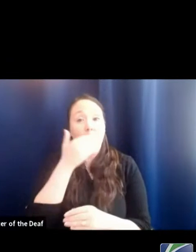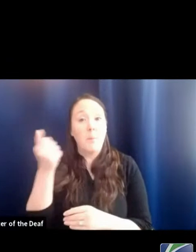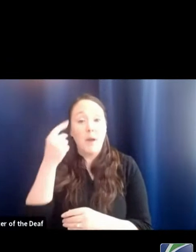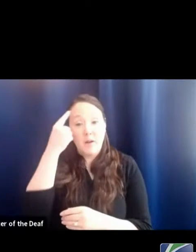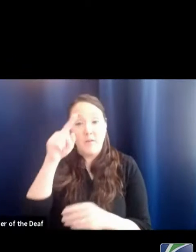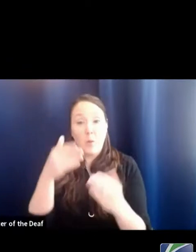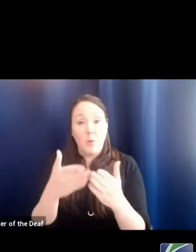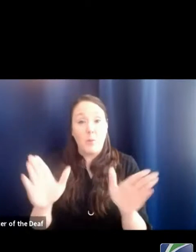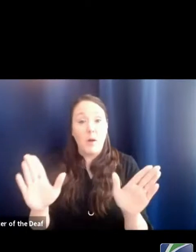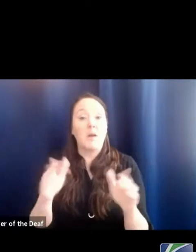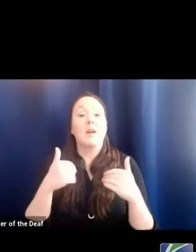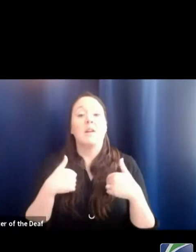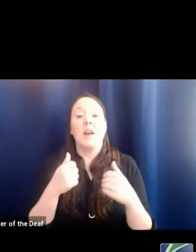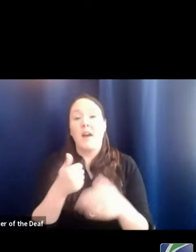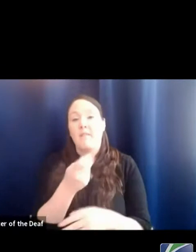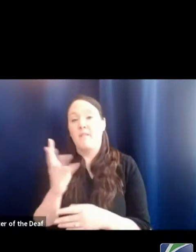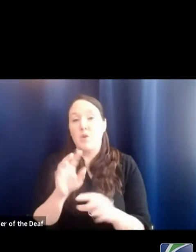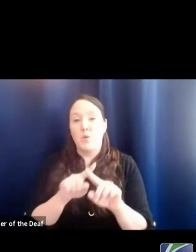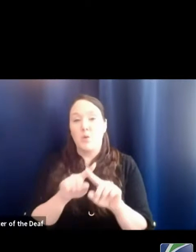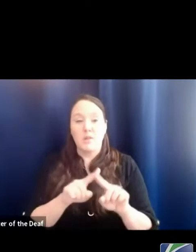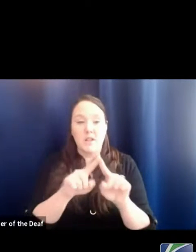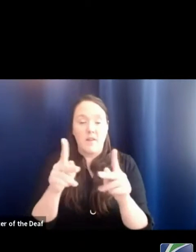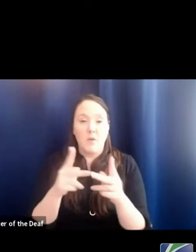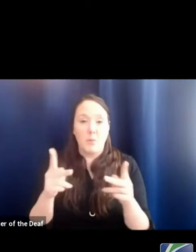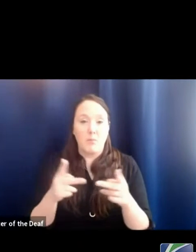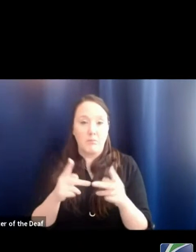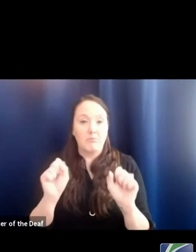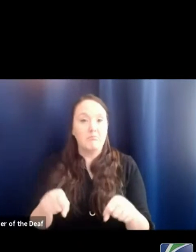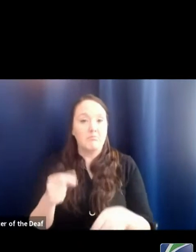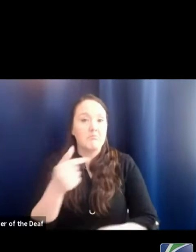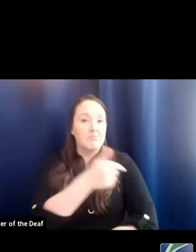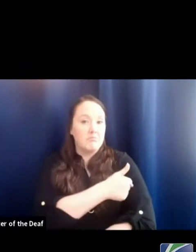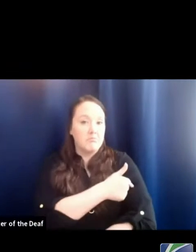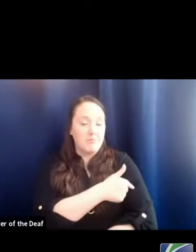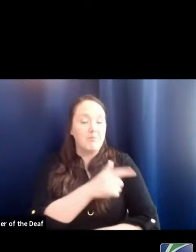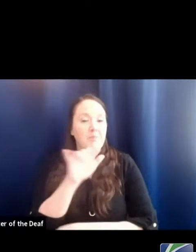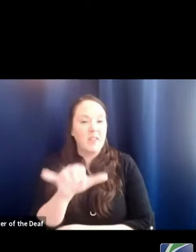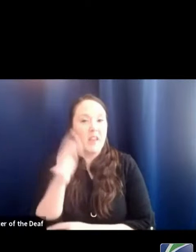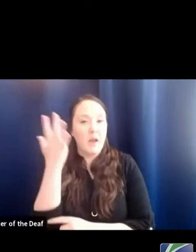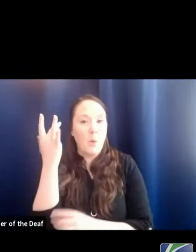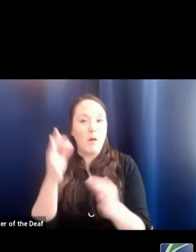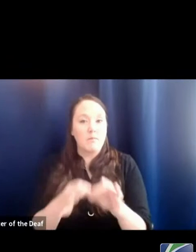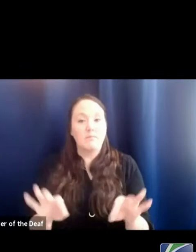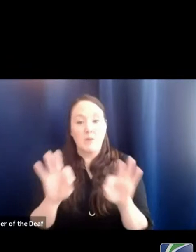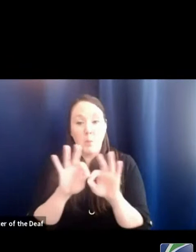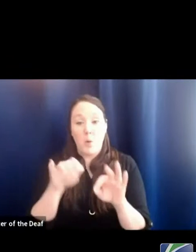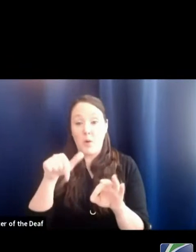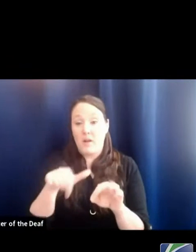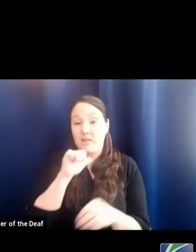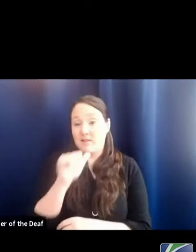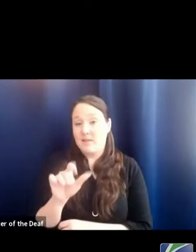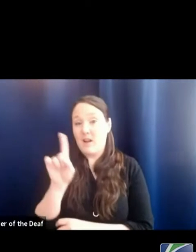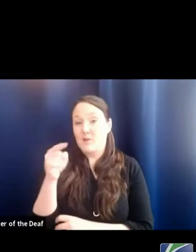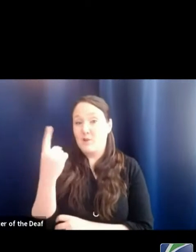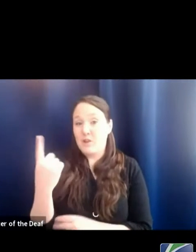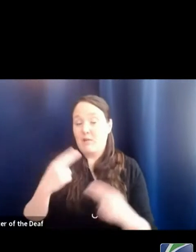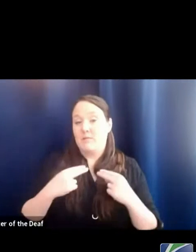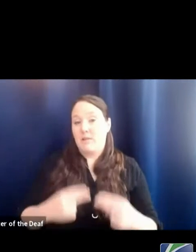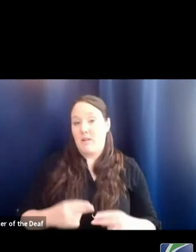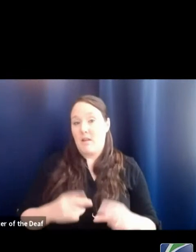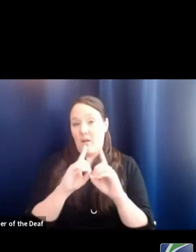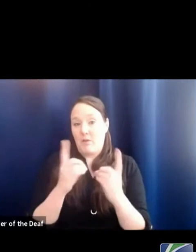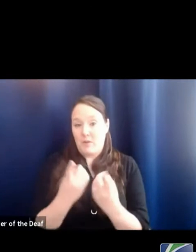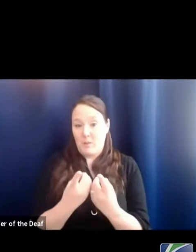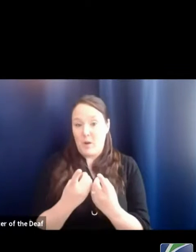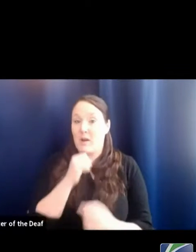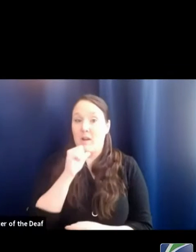to have multiple access points for vaccination. That's why it's important that this is not just the health department, that's not just